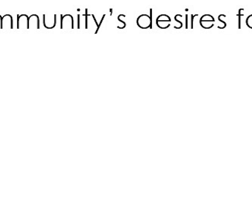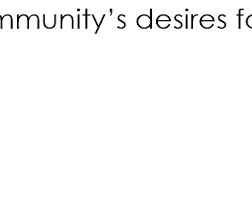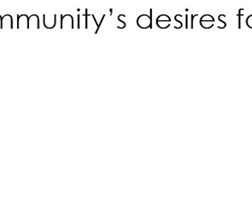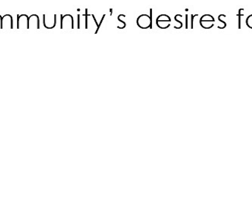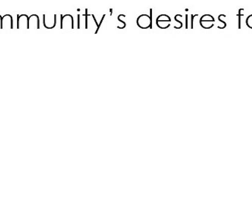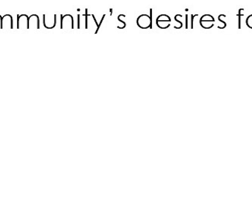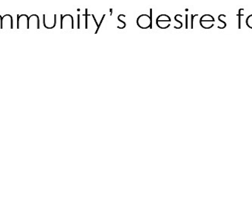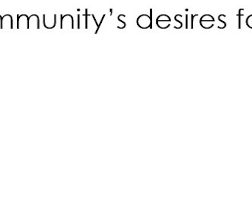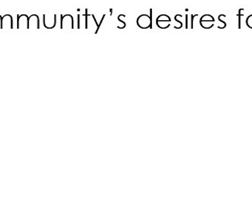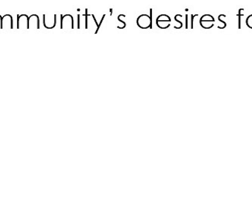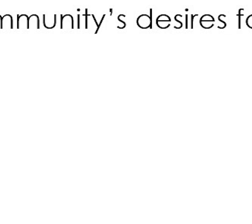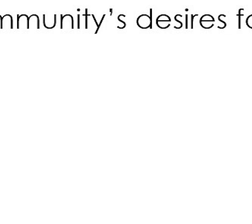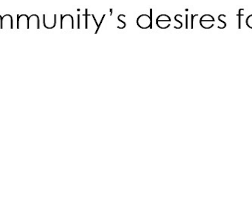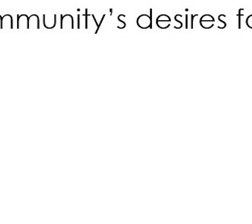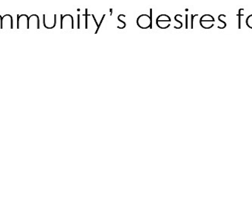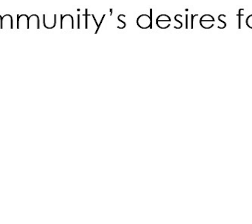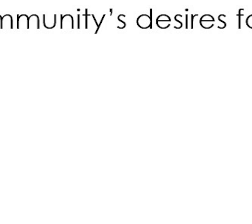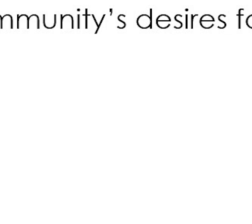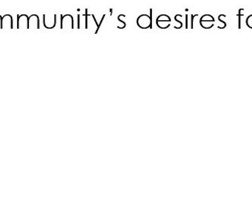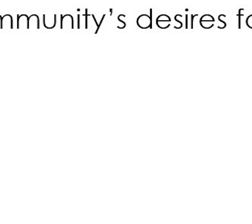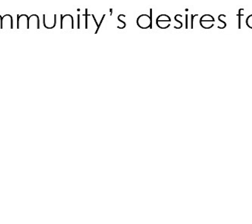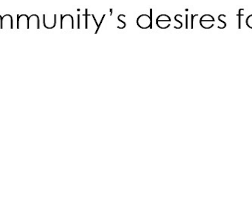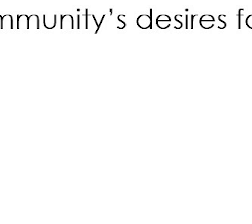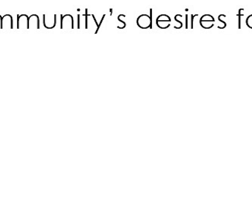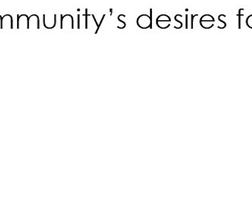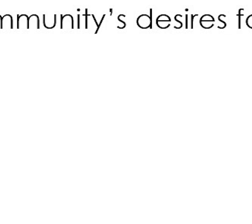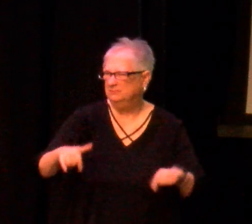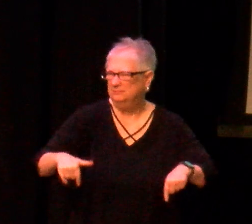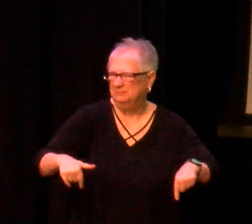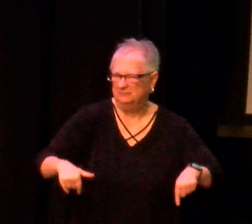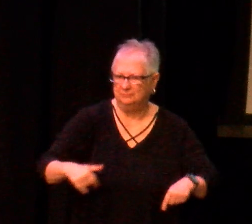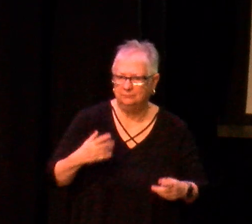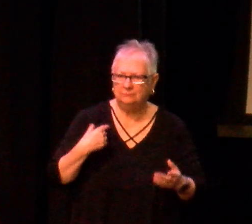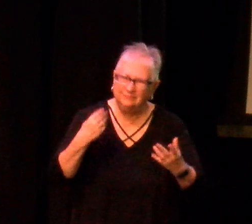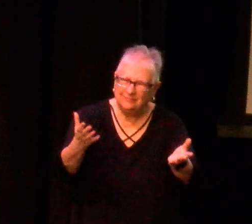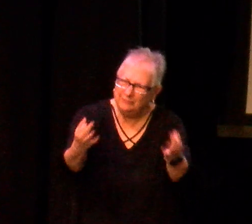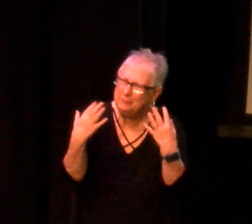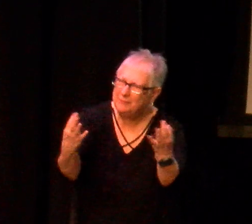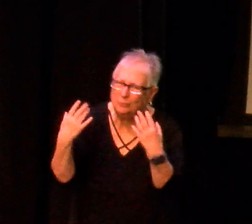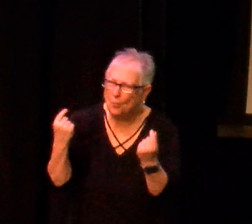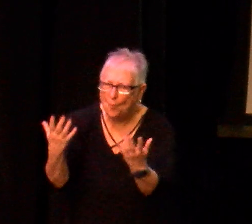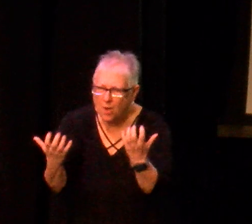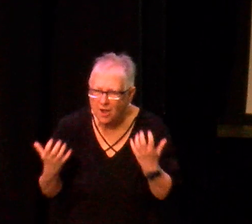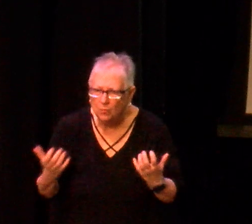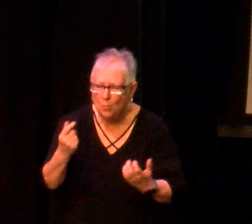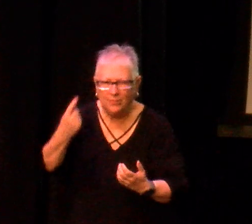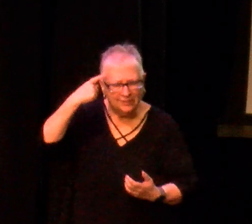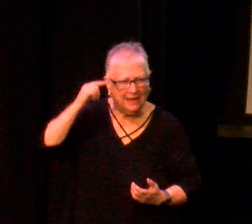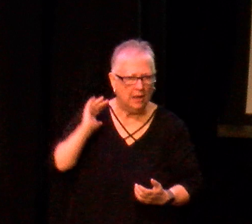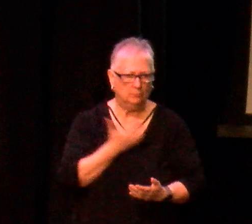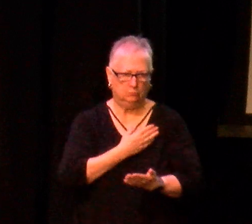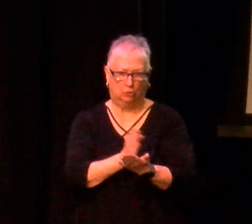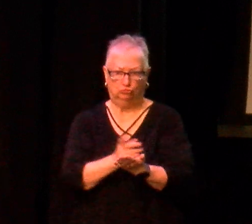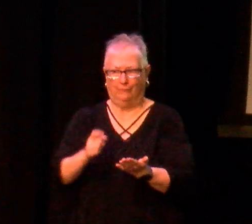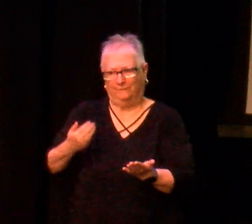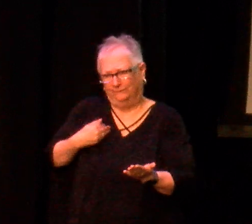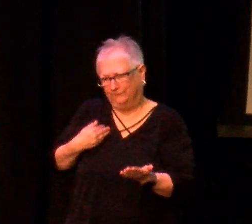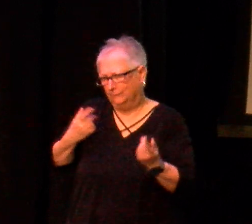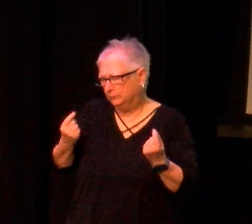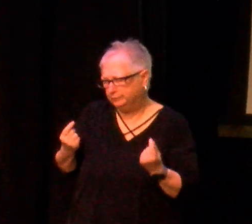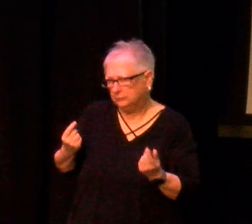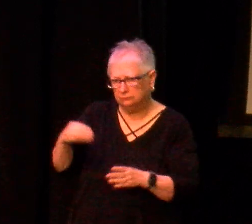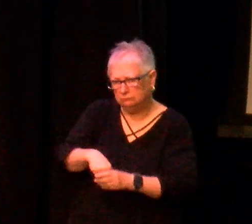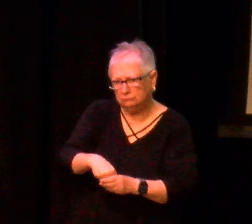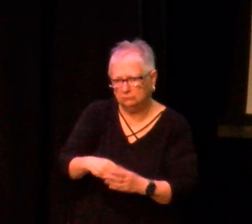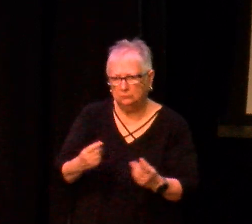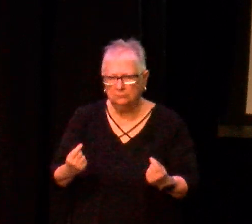the public tell us a little bit about what they wanted to see included in our city budget process. And we liked that process enough